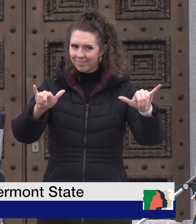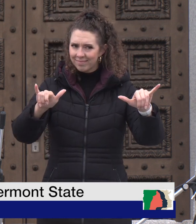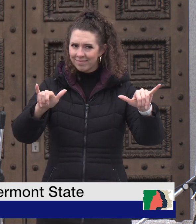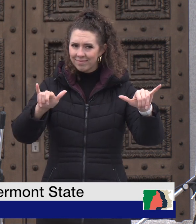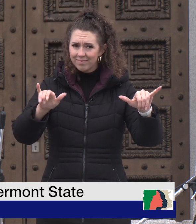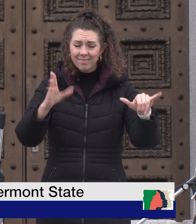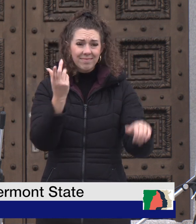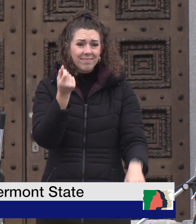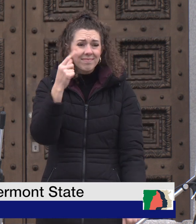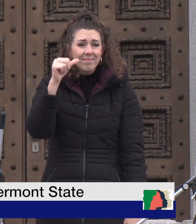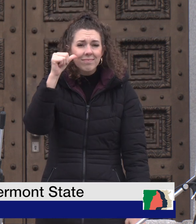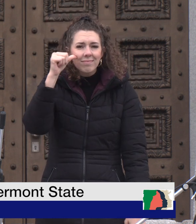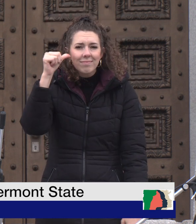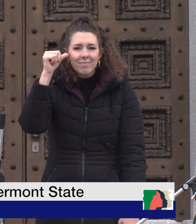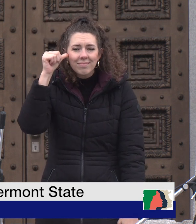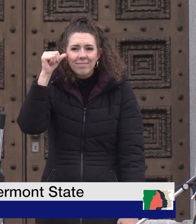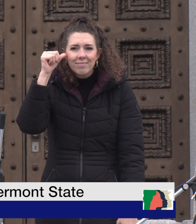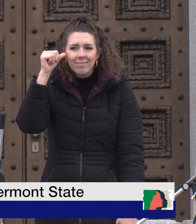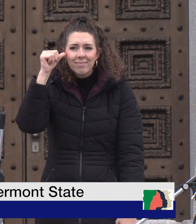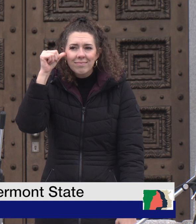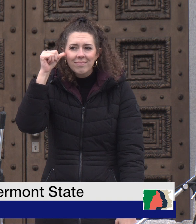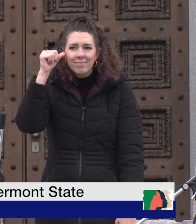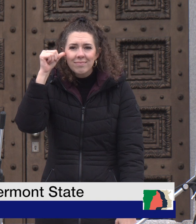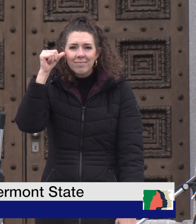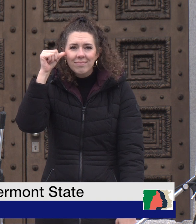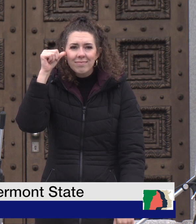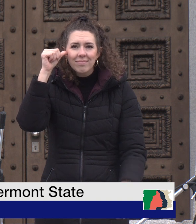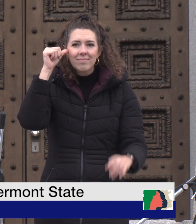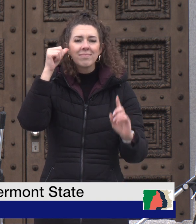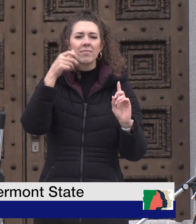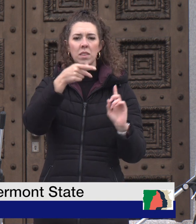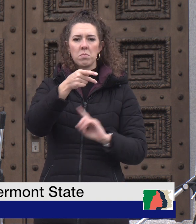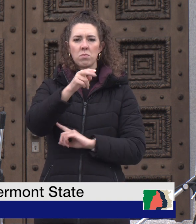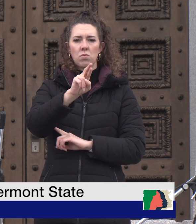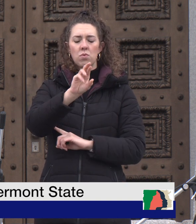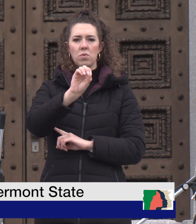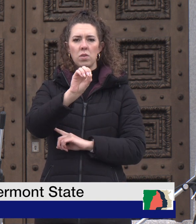just yesterday, ProPublica reported